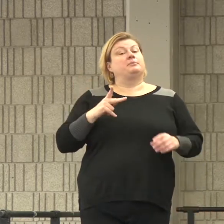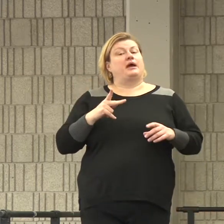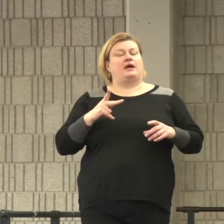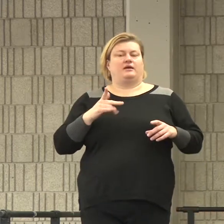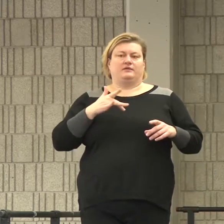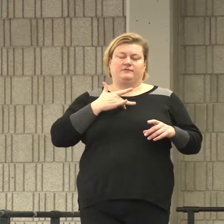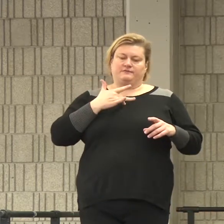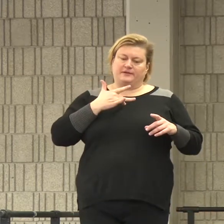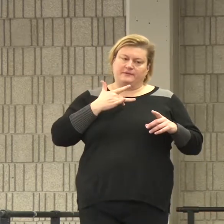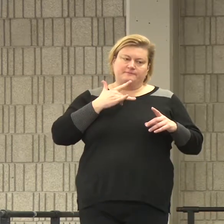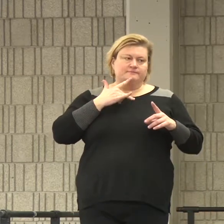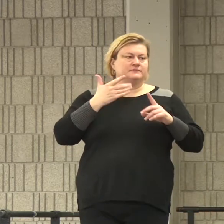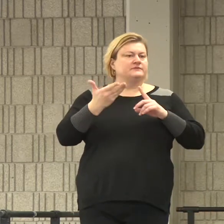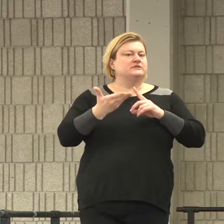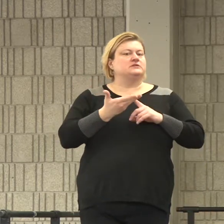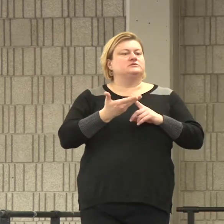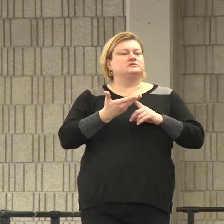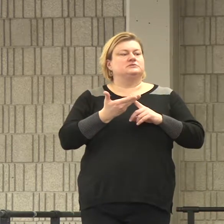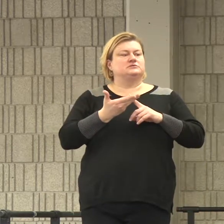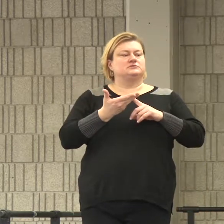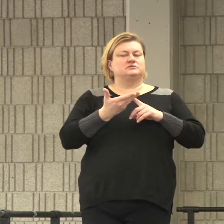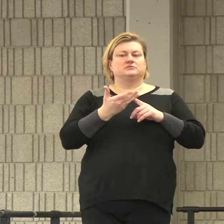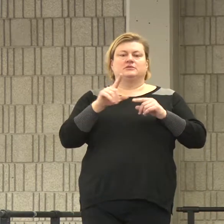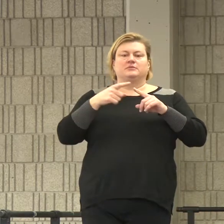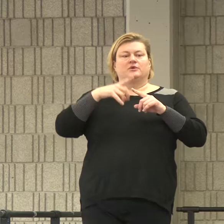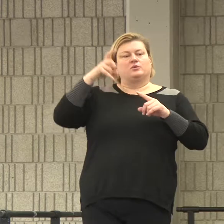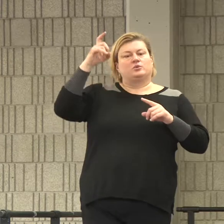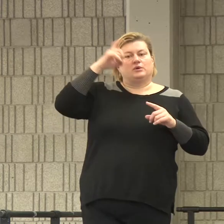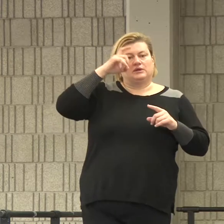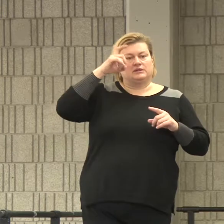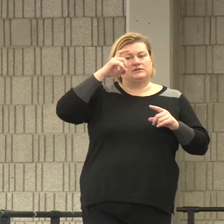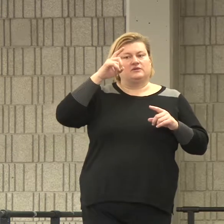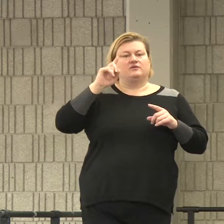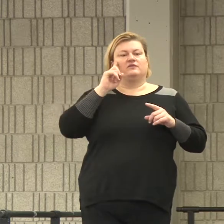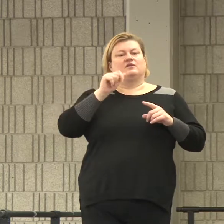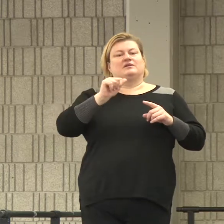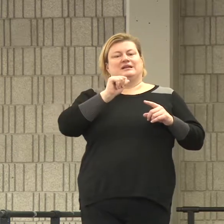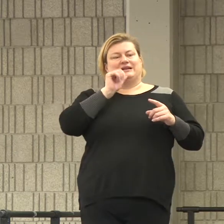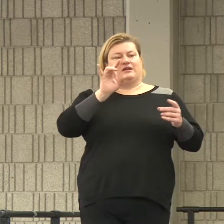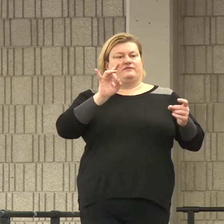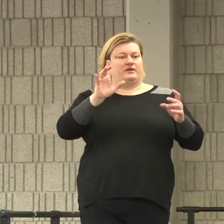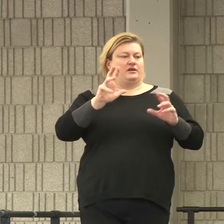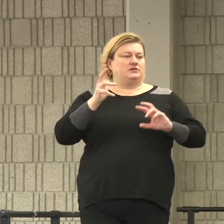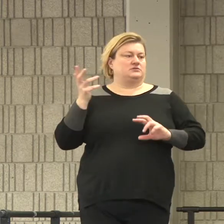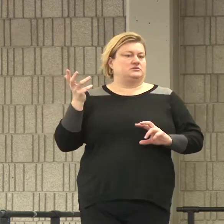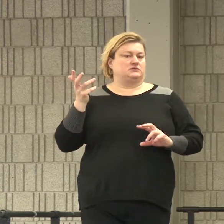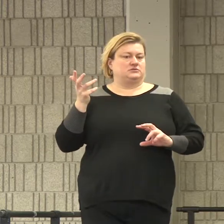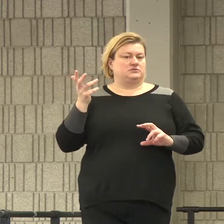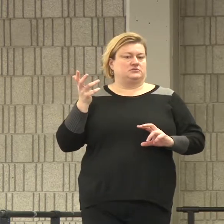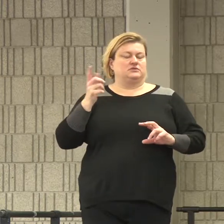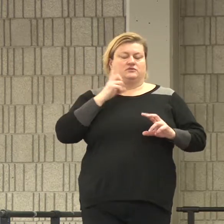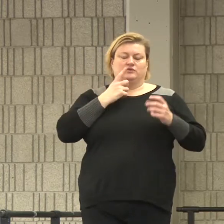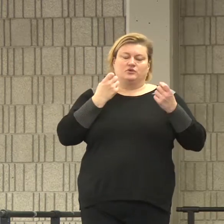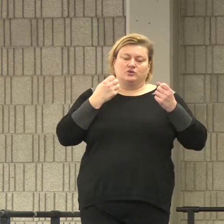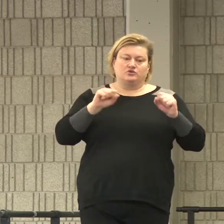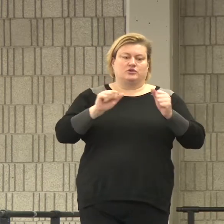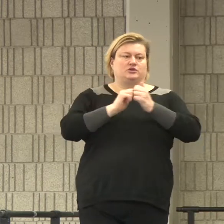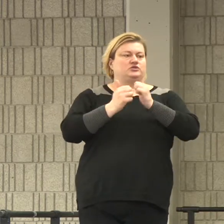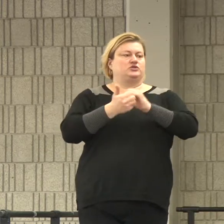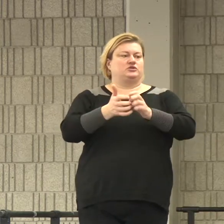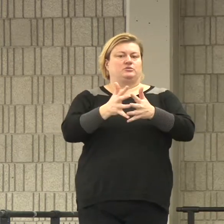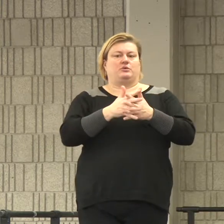ever about the wisdom of nonviolence in order to try to change